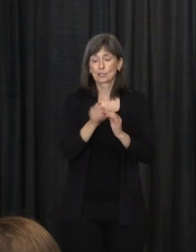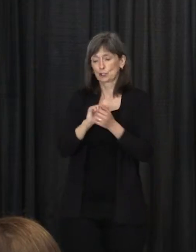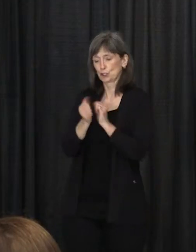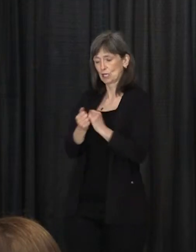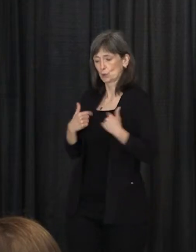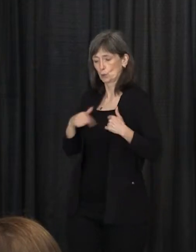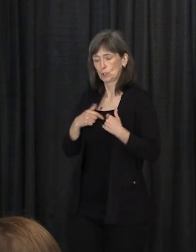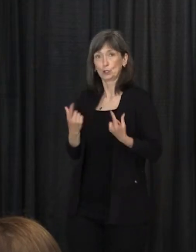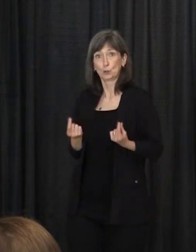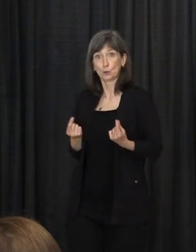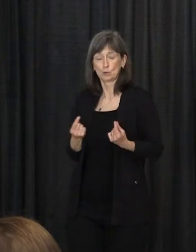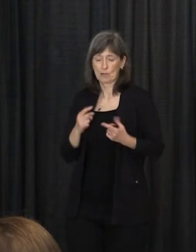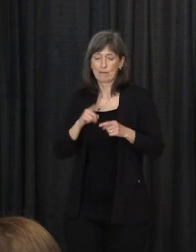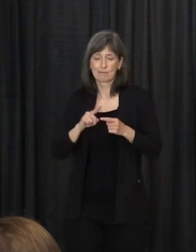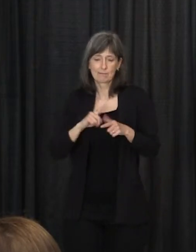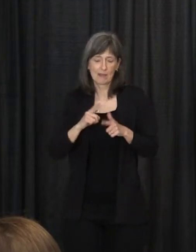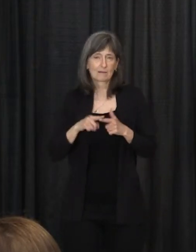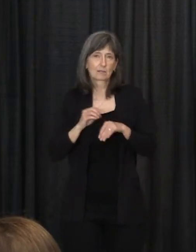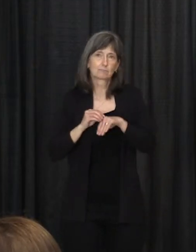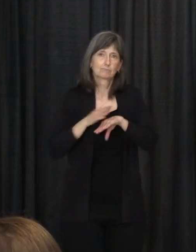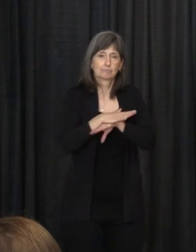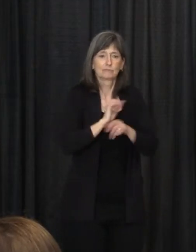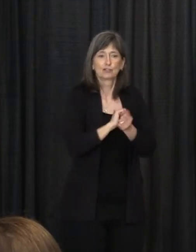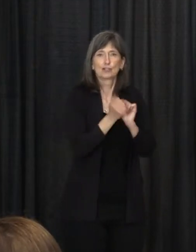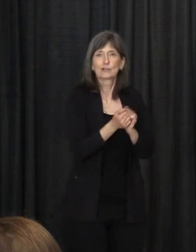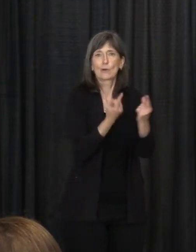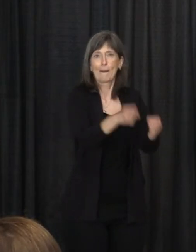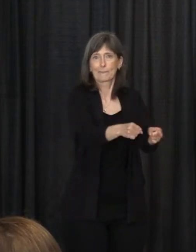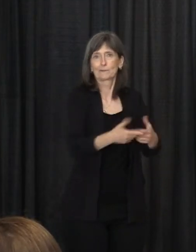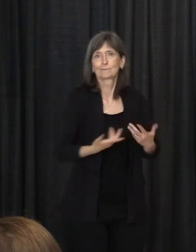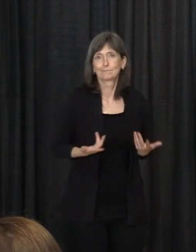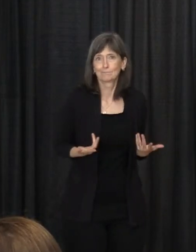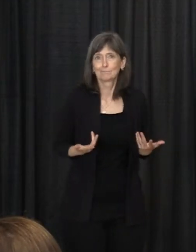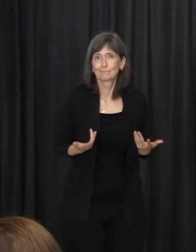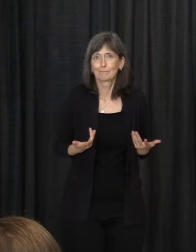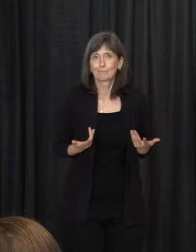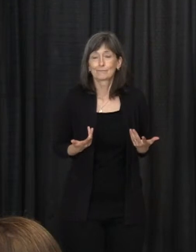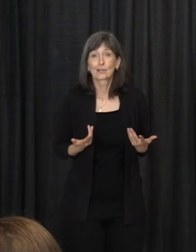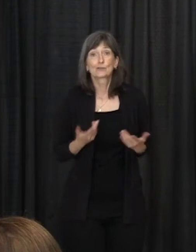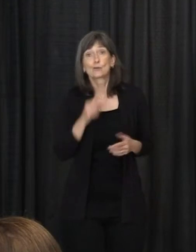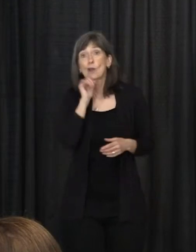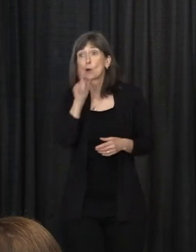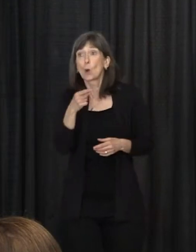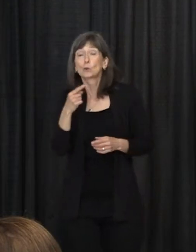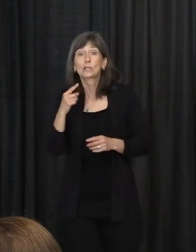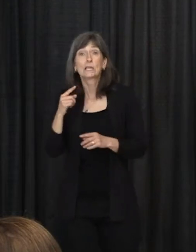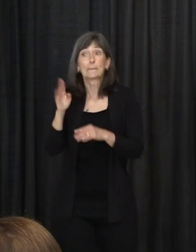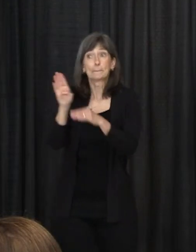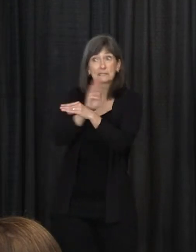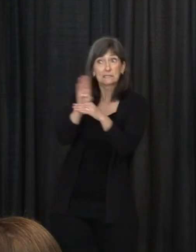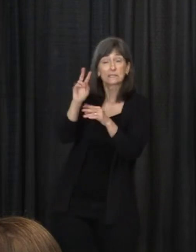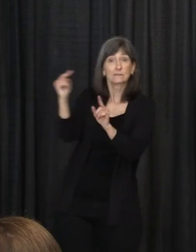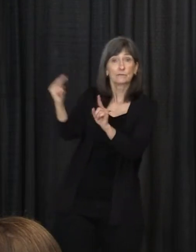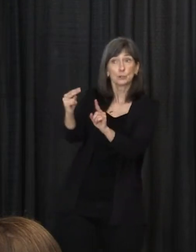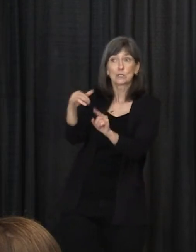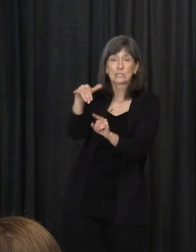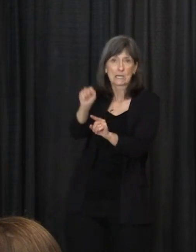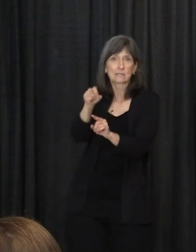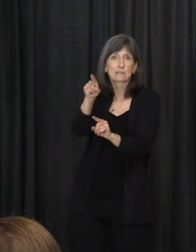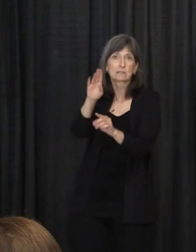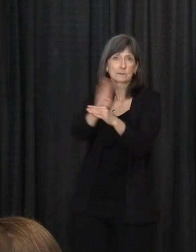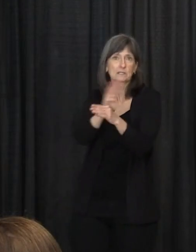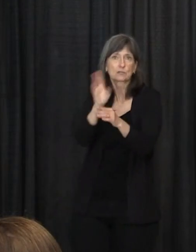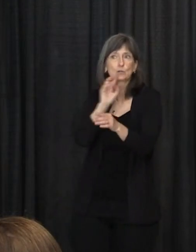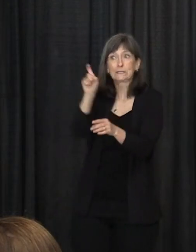what you do. And so that's the approach that we're taking. We're not only looking at this from an employer point of view, because this will be largely